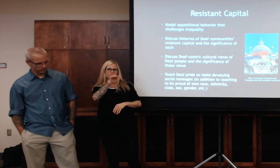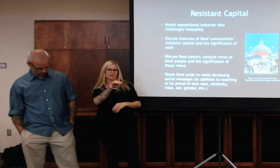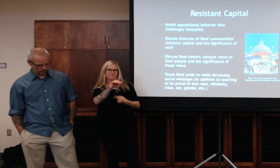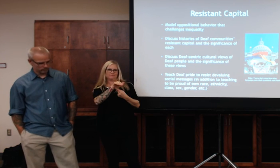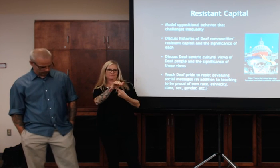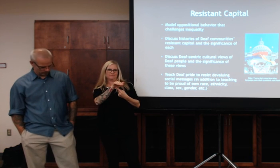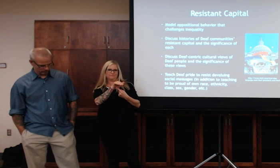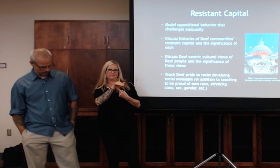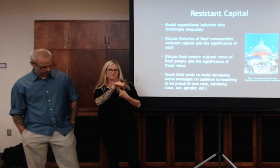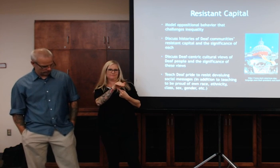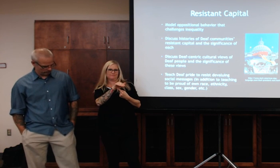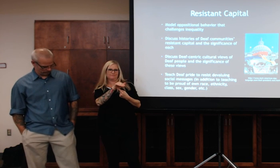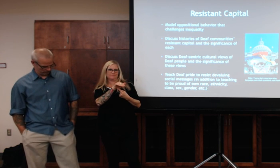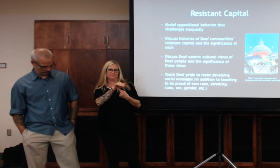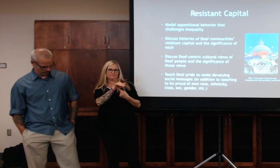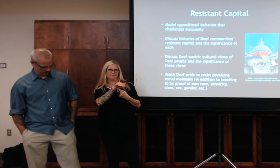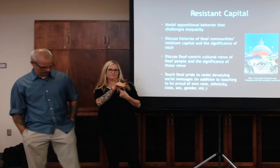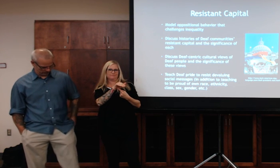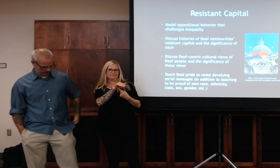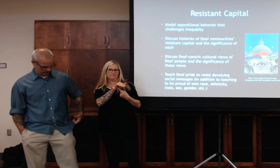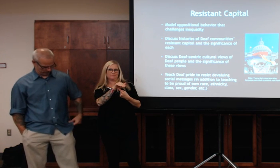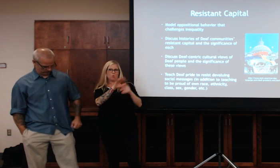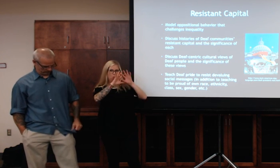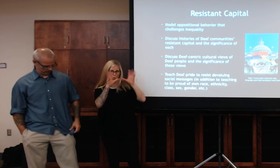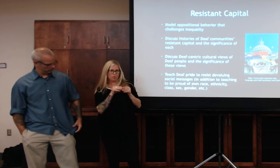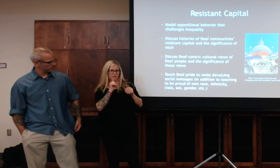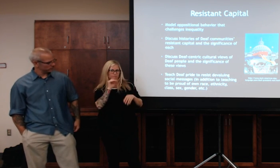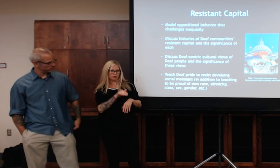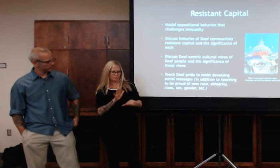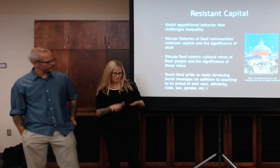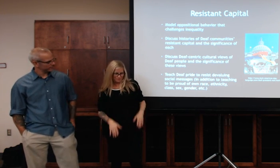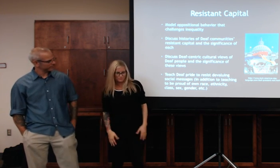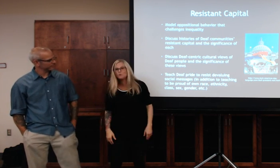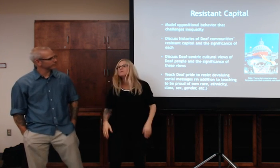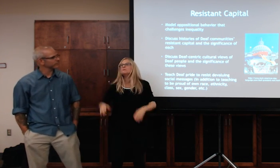As a whole deaf child. Whole deaf child.